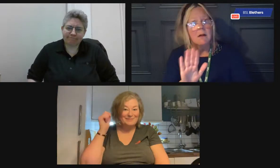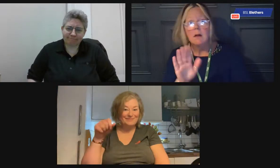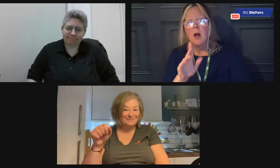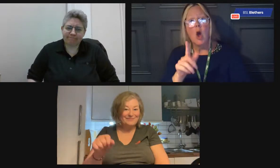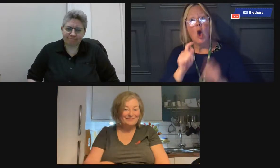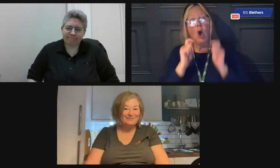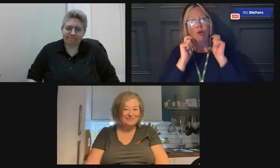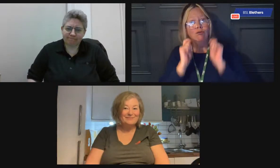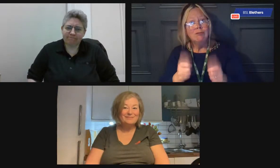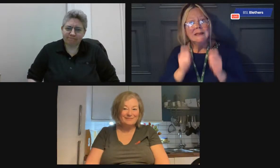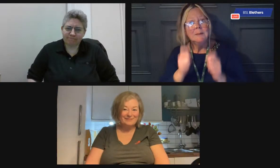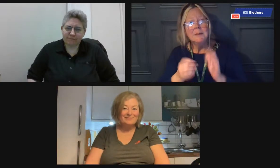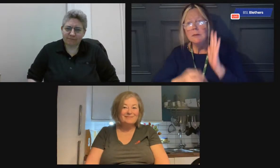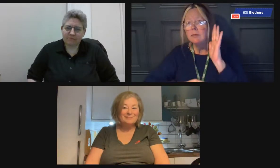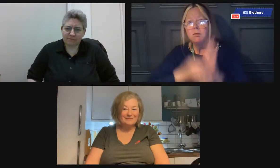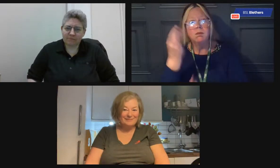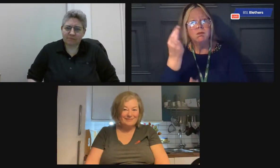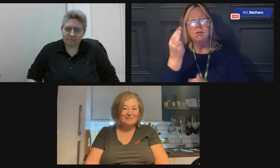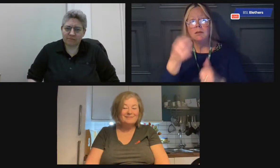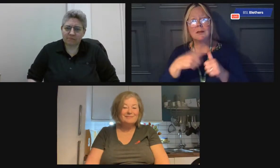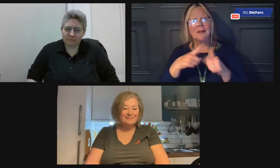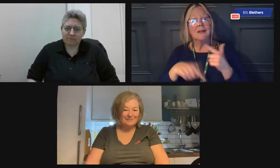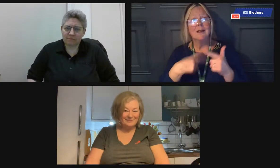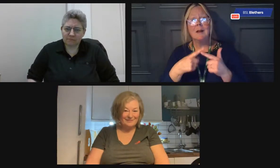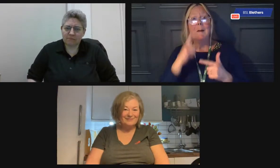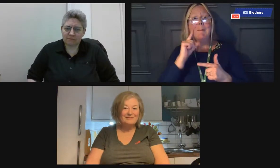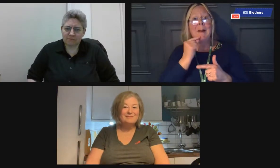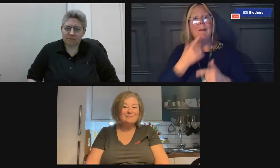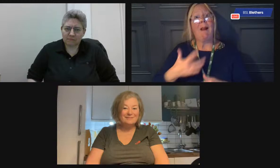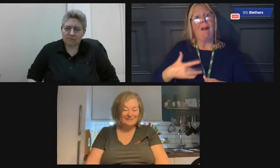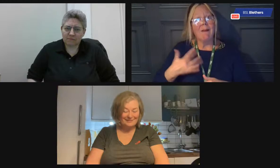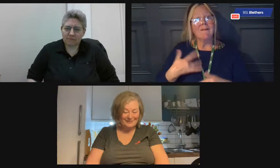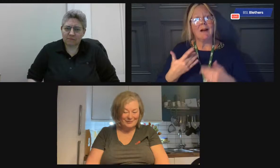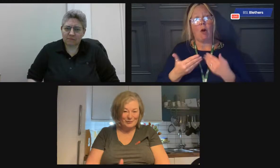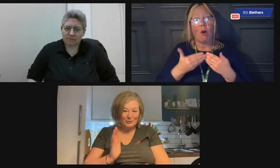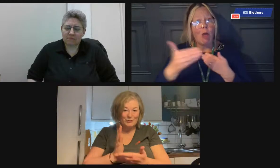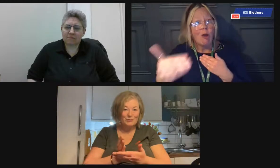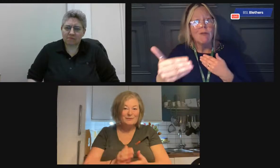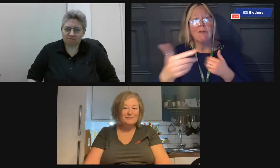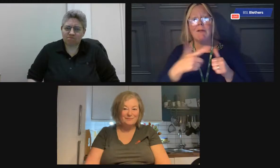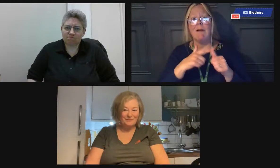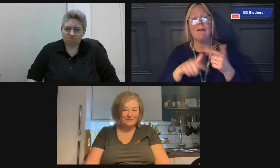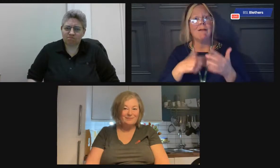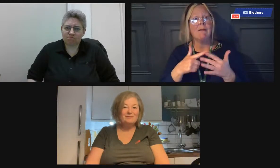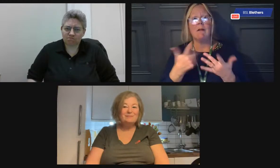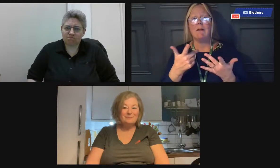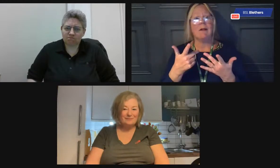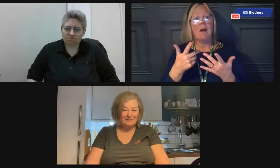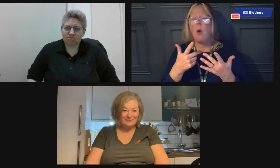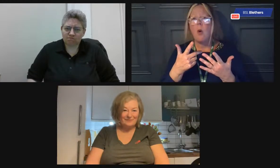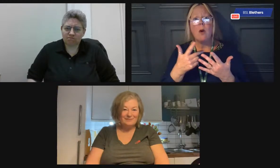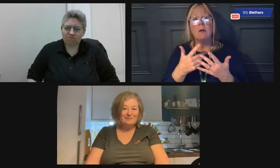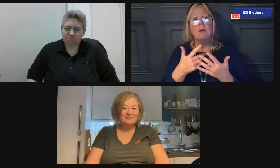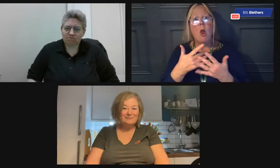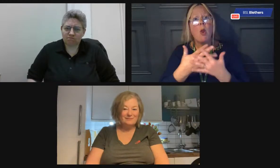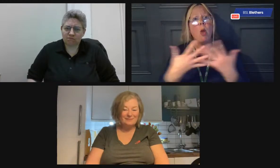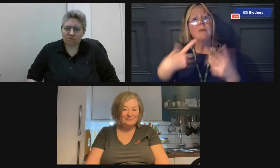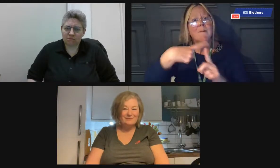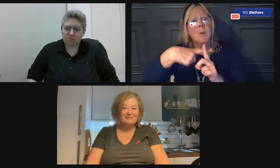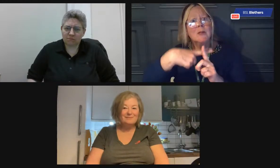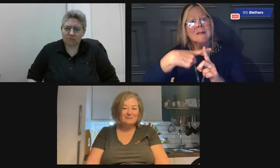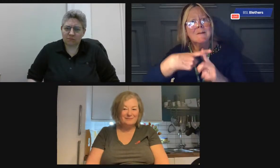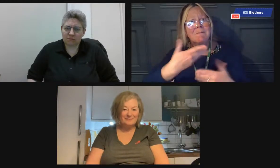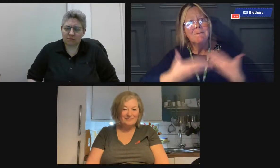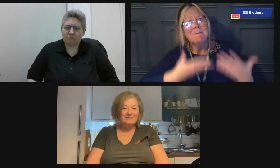cancer is a death sentence. It's not. Treatments have improved so much. People live so much